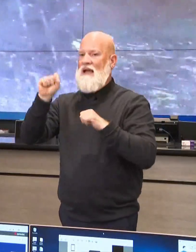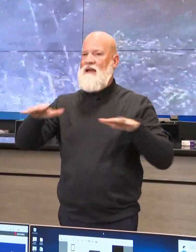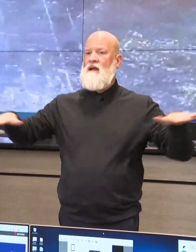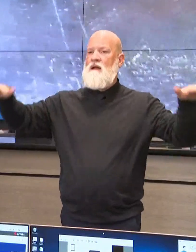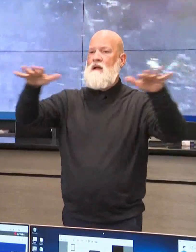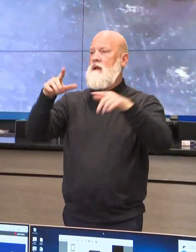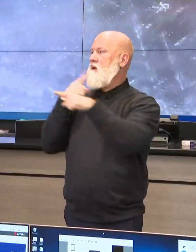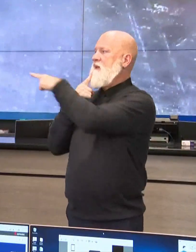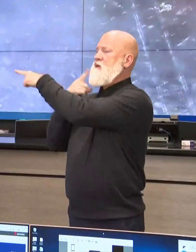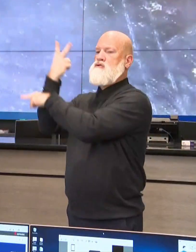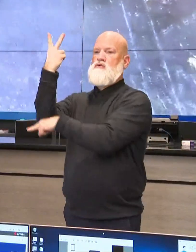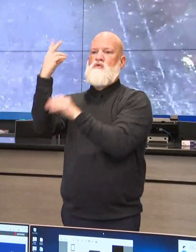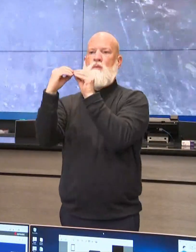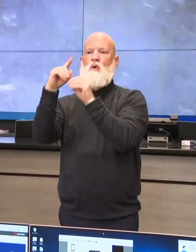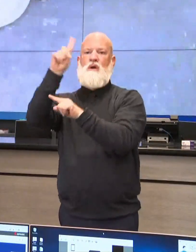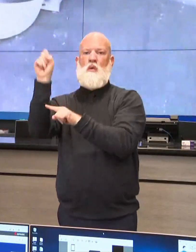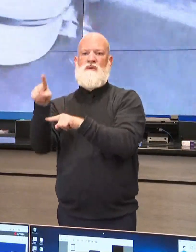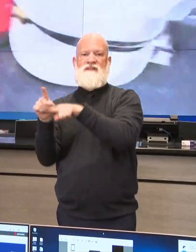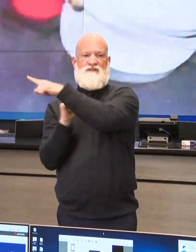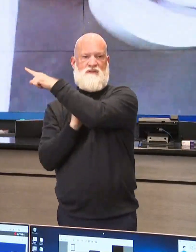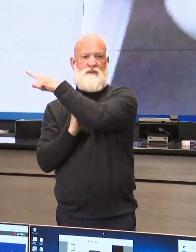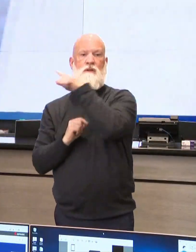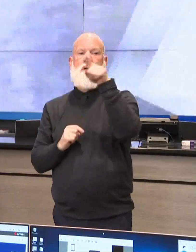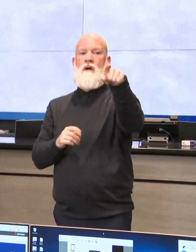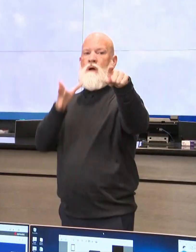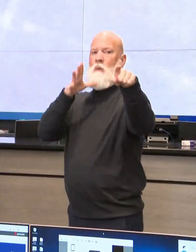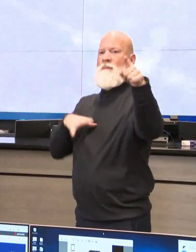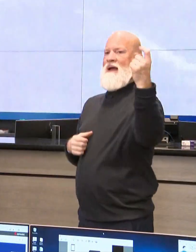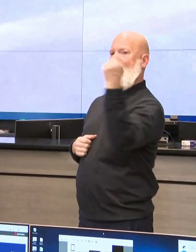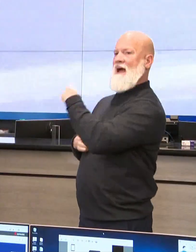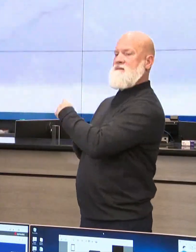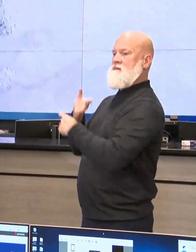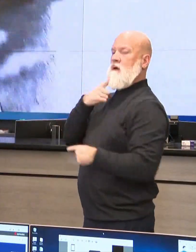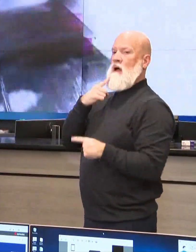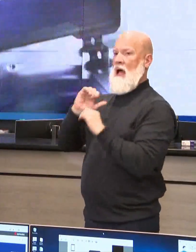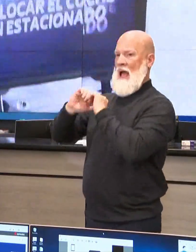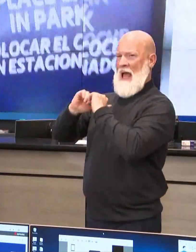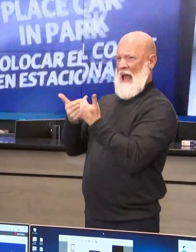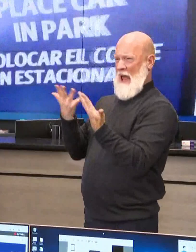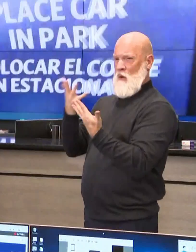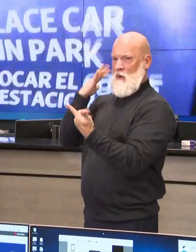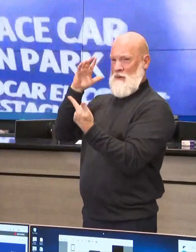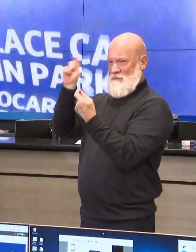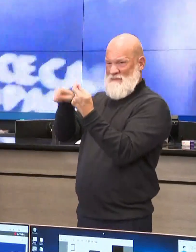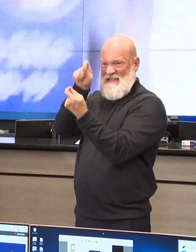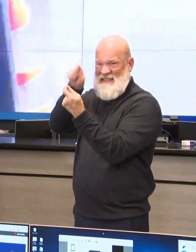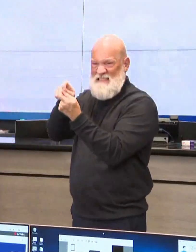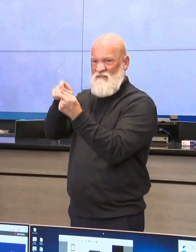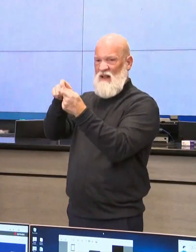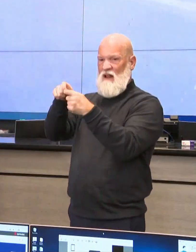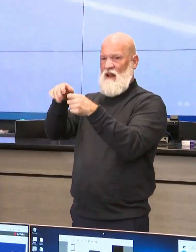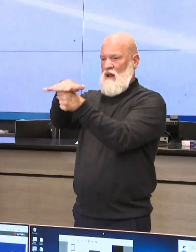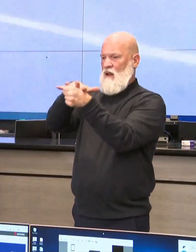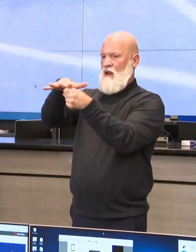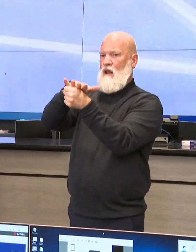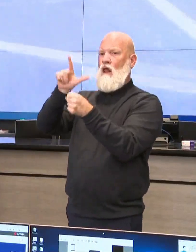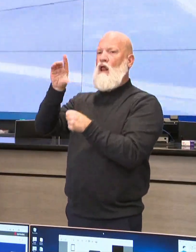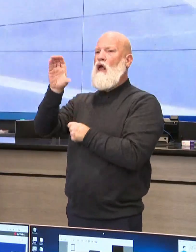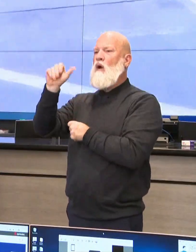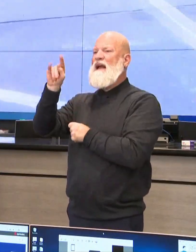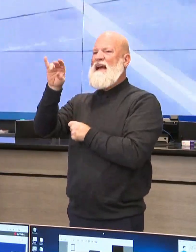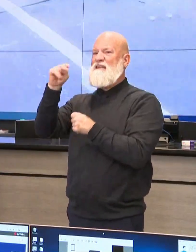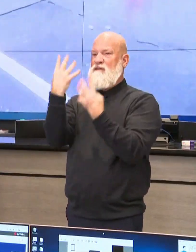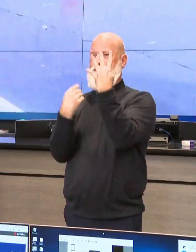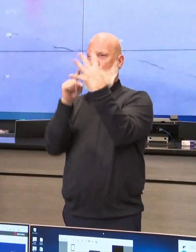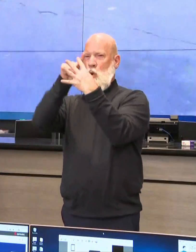you talk a little bit more about the strategic placement of these particular sites that you're running as a